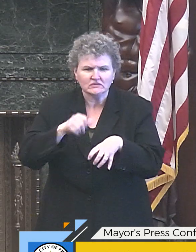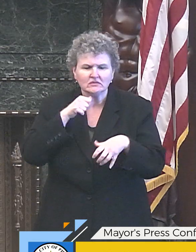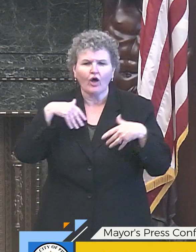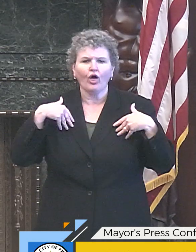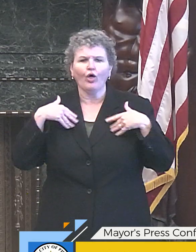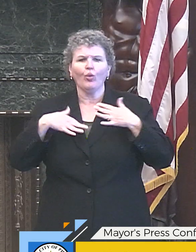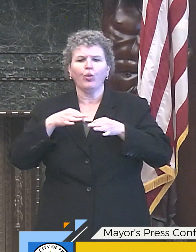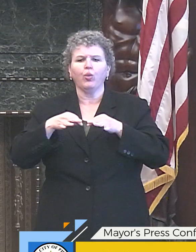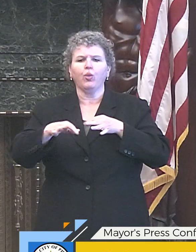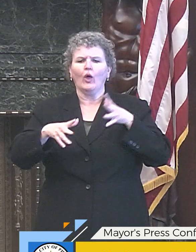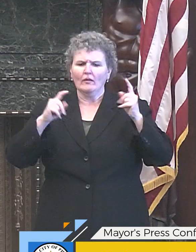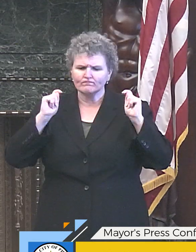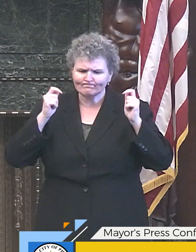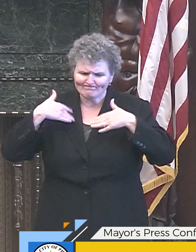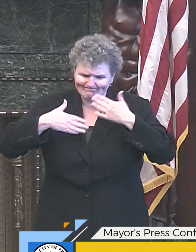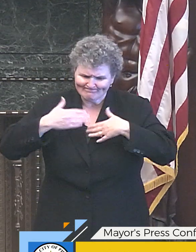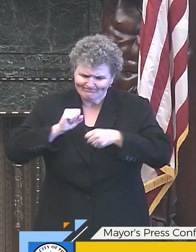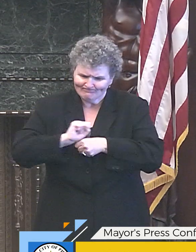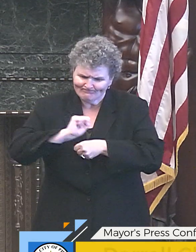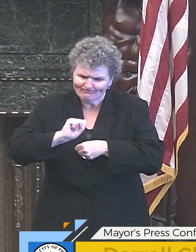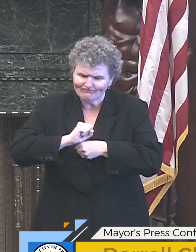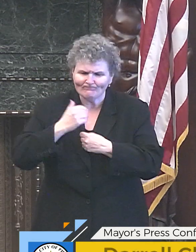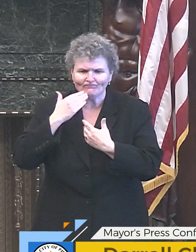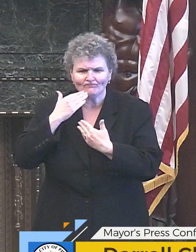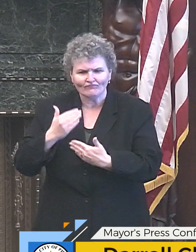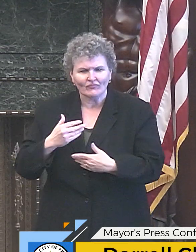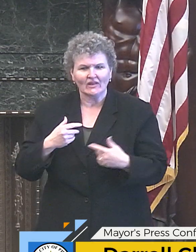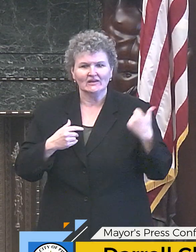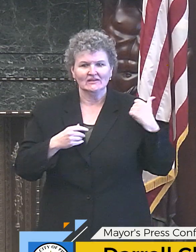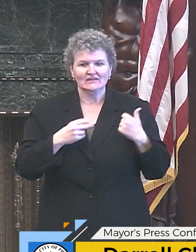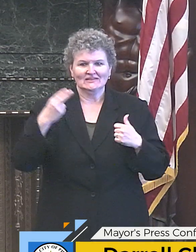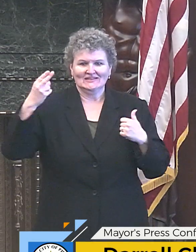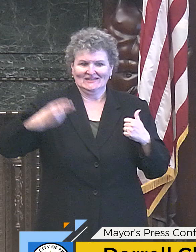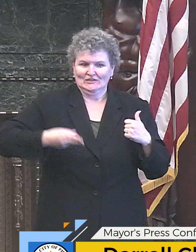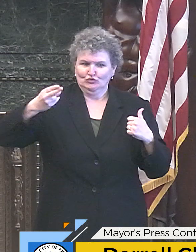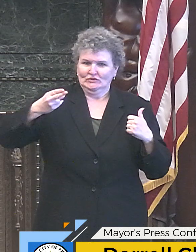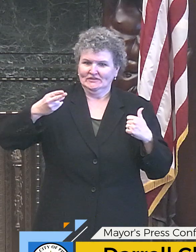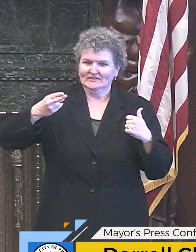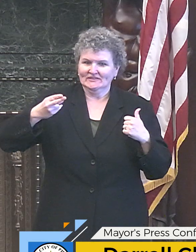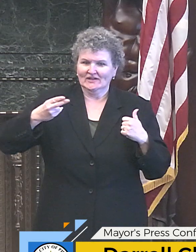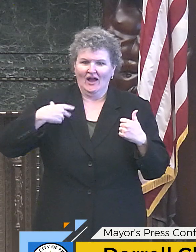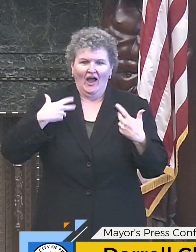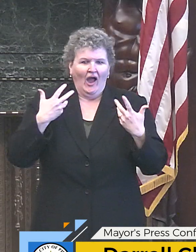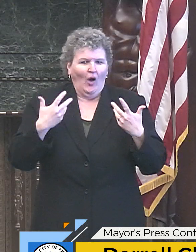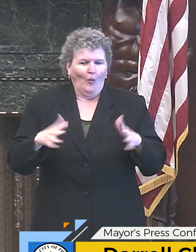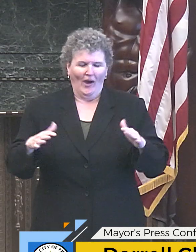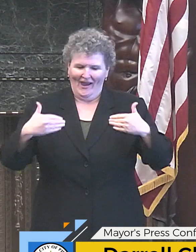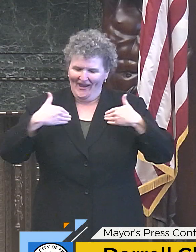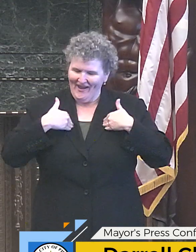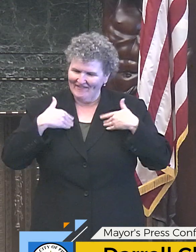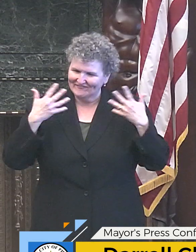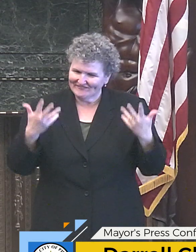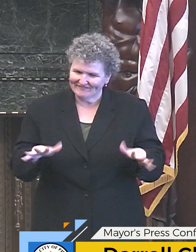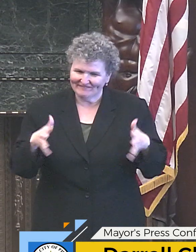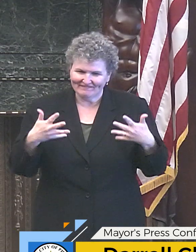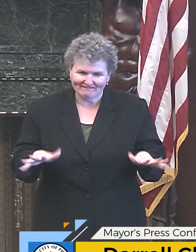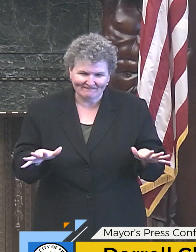This is unfortunately the type of history that we would like not to have be a part of. But the reality is